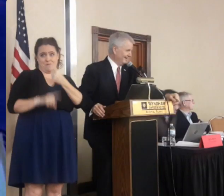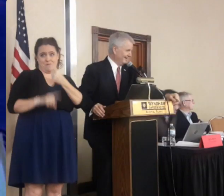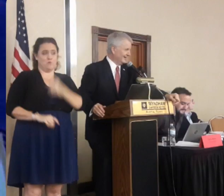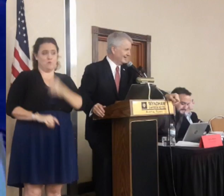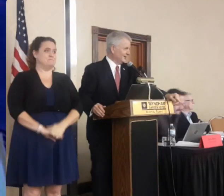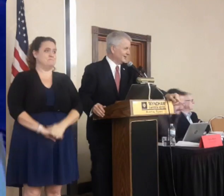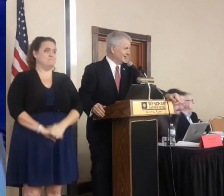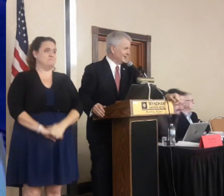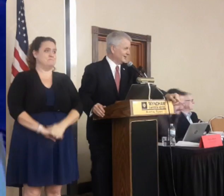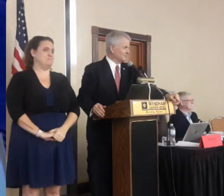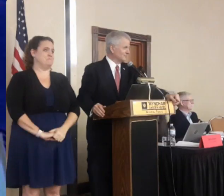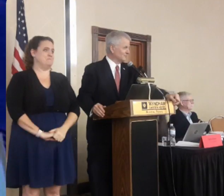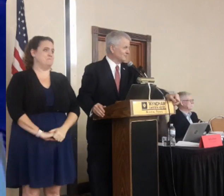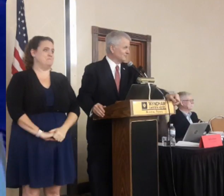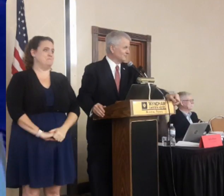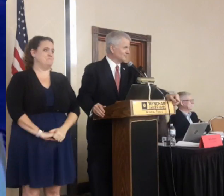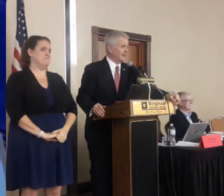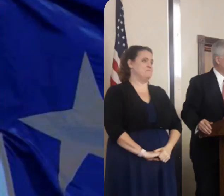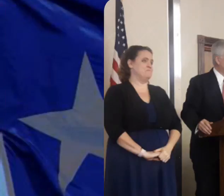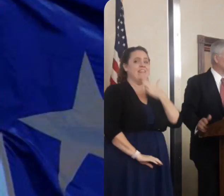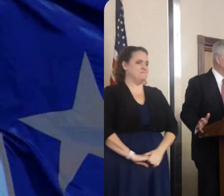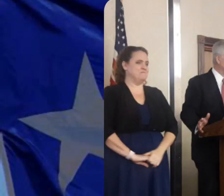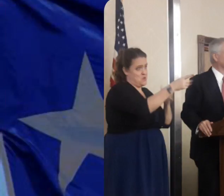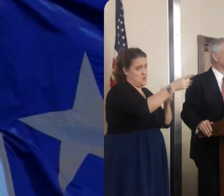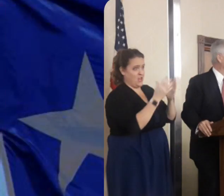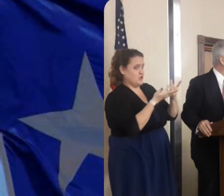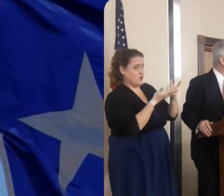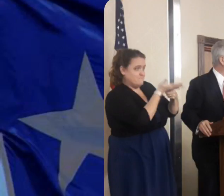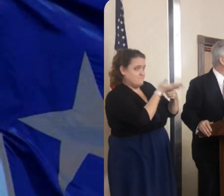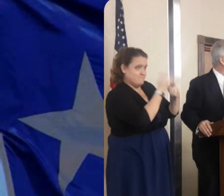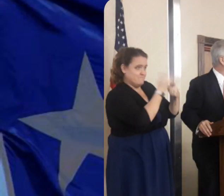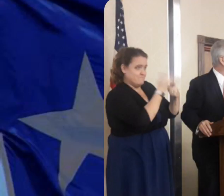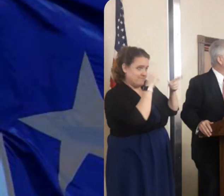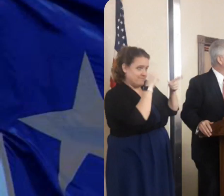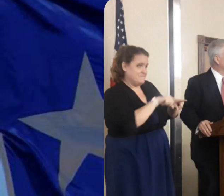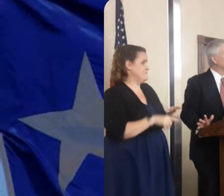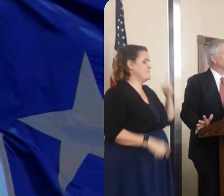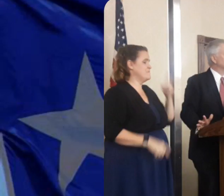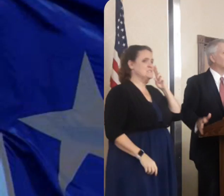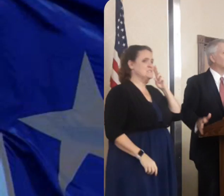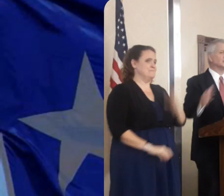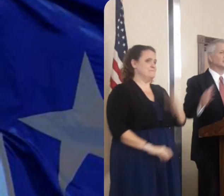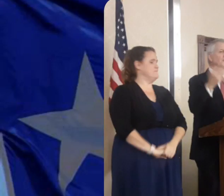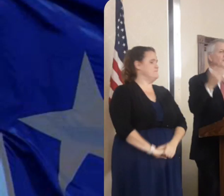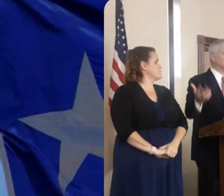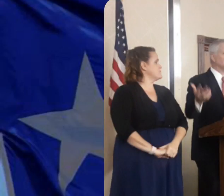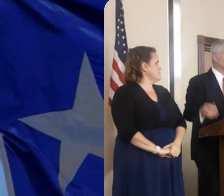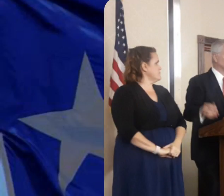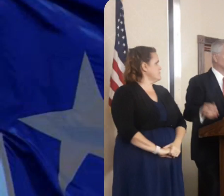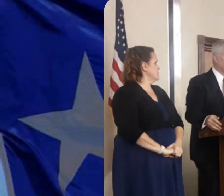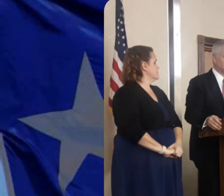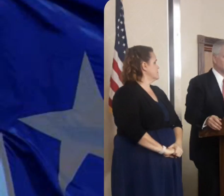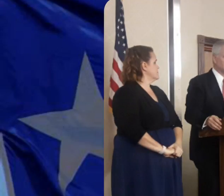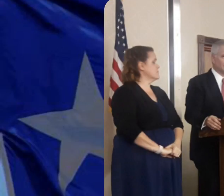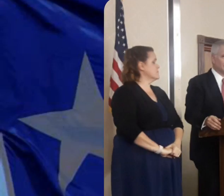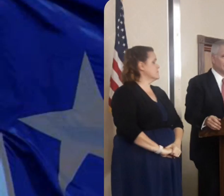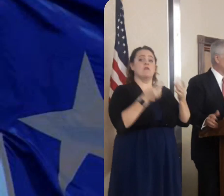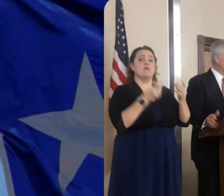I bet you could make him a deal. That's it. All right. So, and just from a general strategy